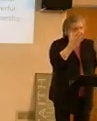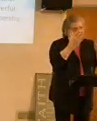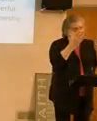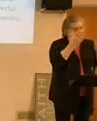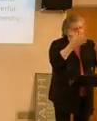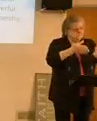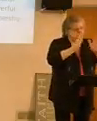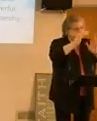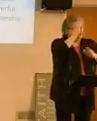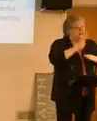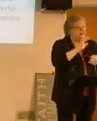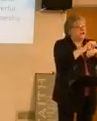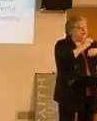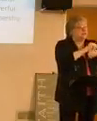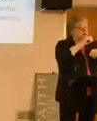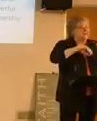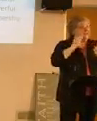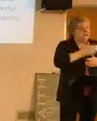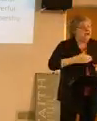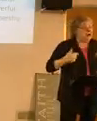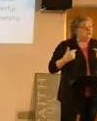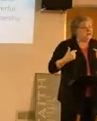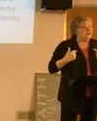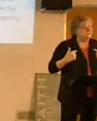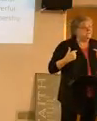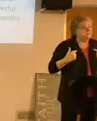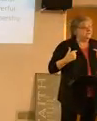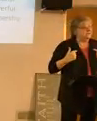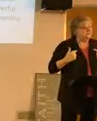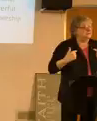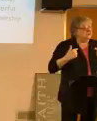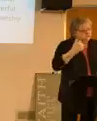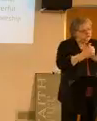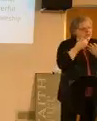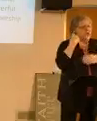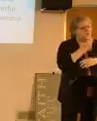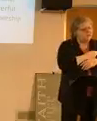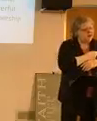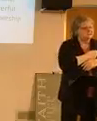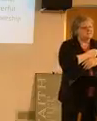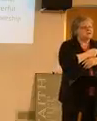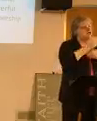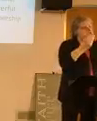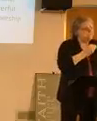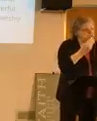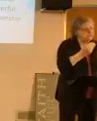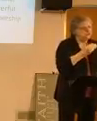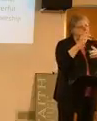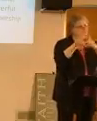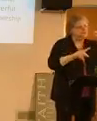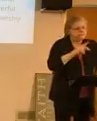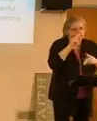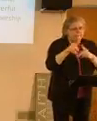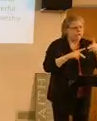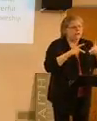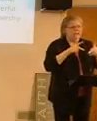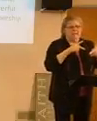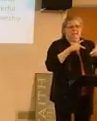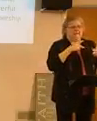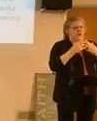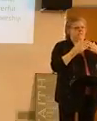to allow God to work in our life, to help us minister to people,